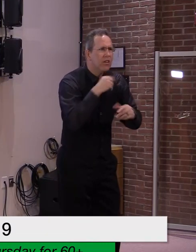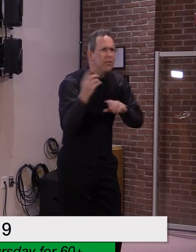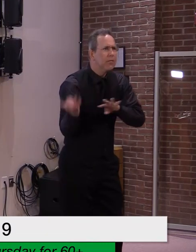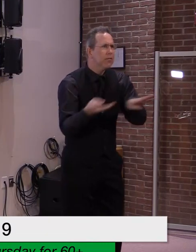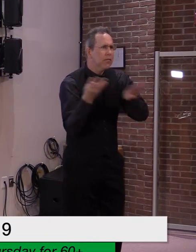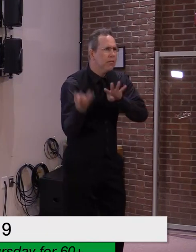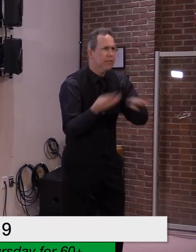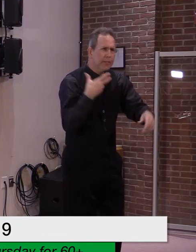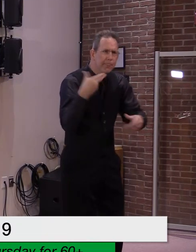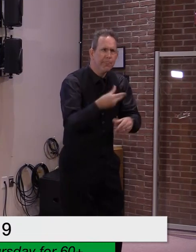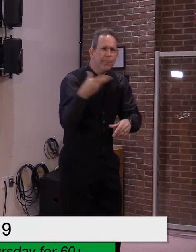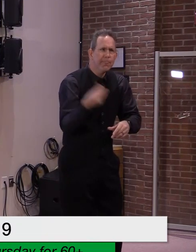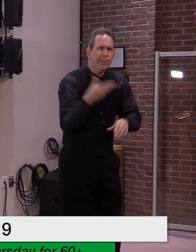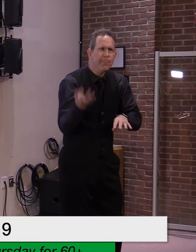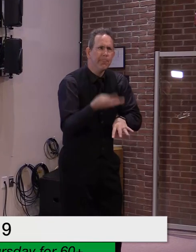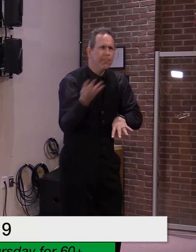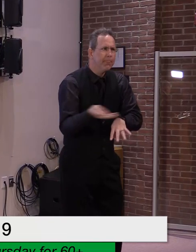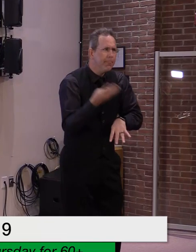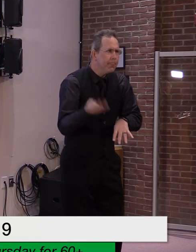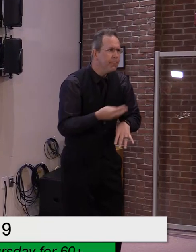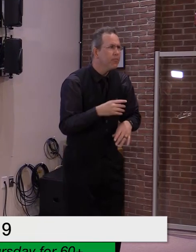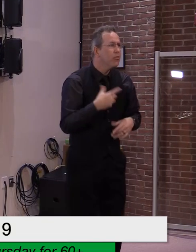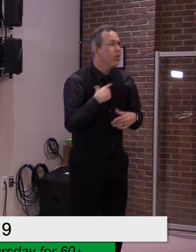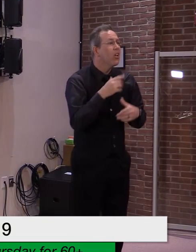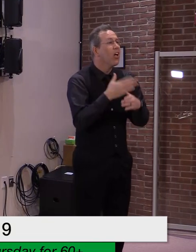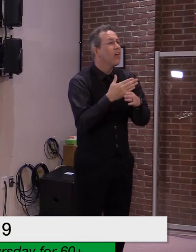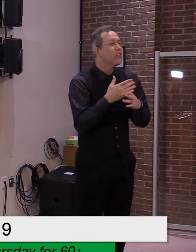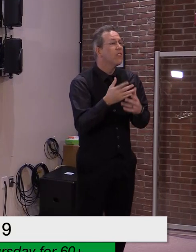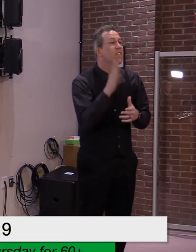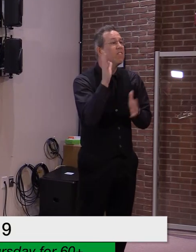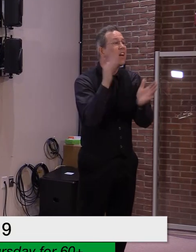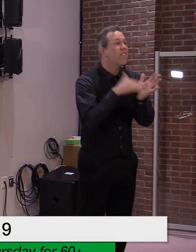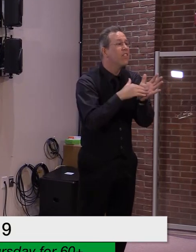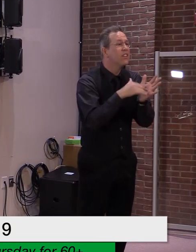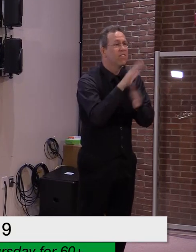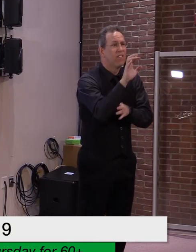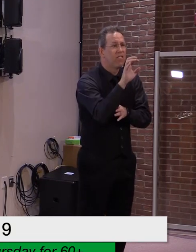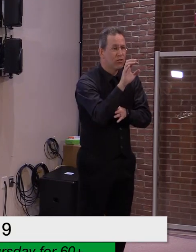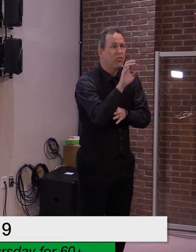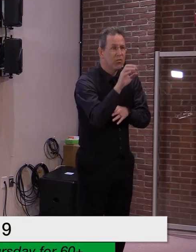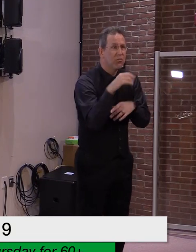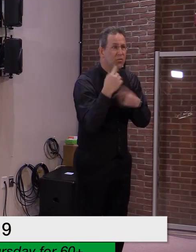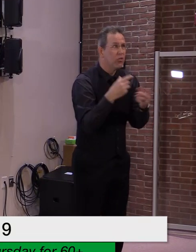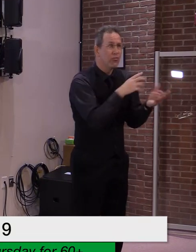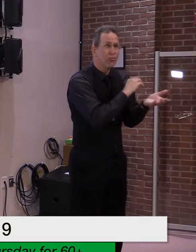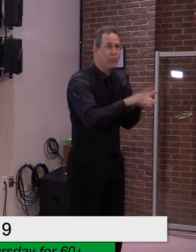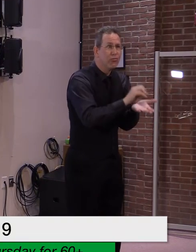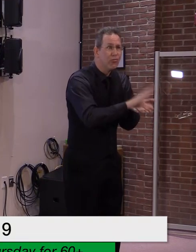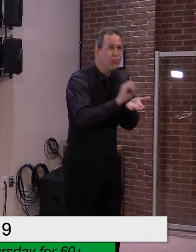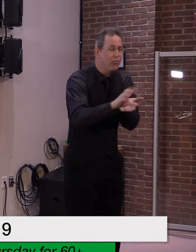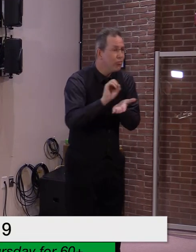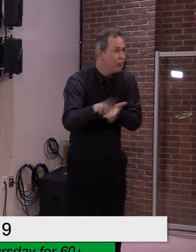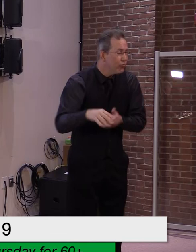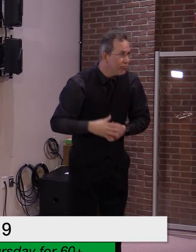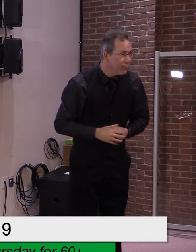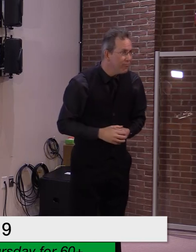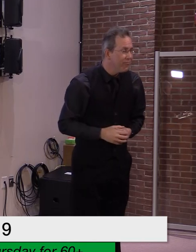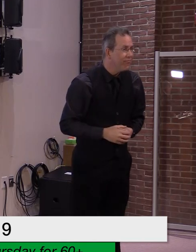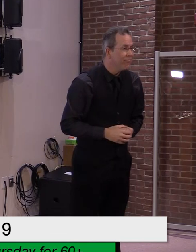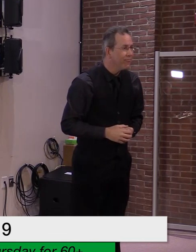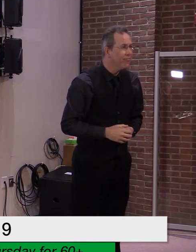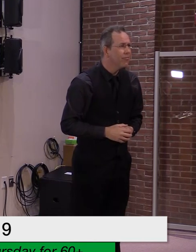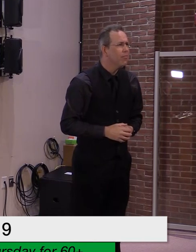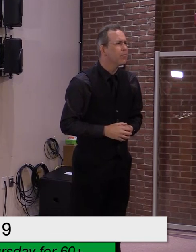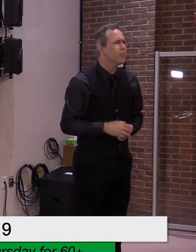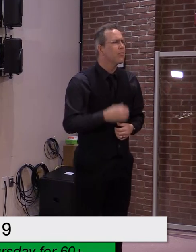Our average per day average is 5,500 daily Vermonters vaccinated. And as you know, we have clinics